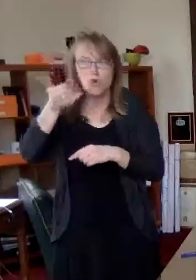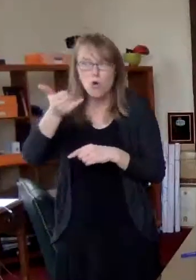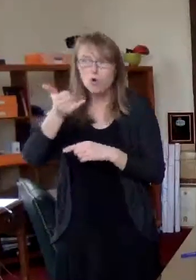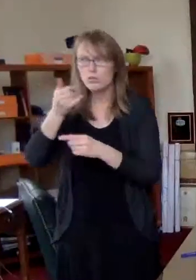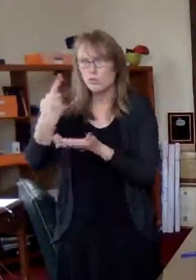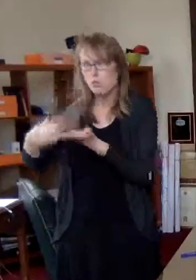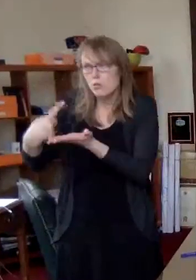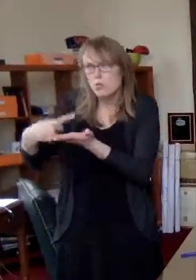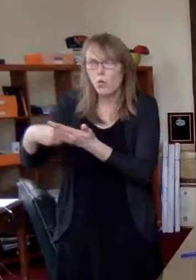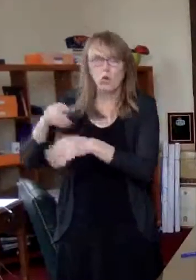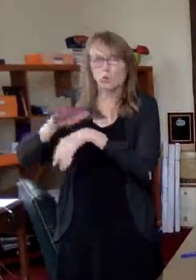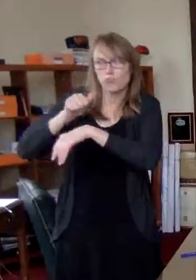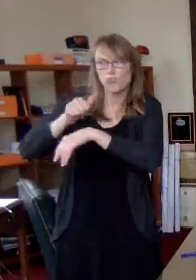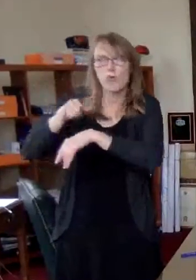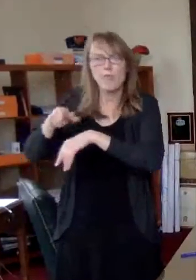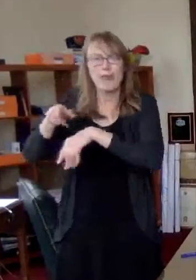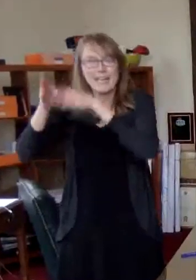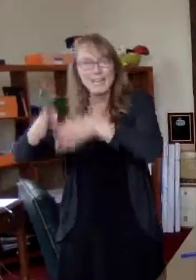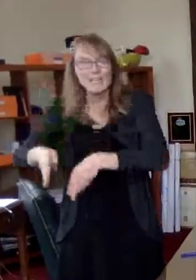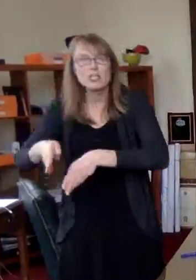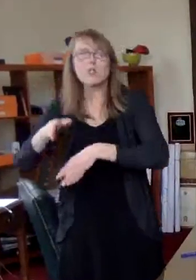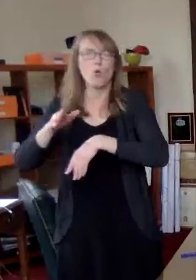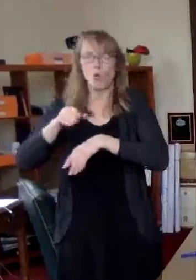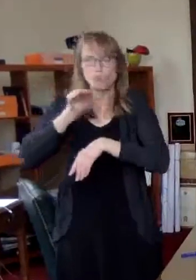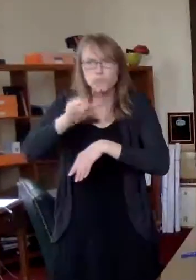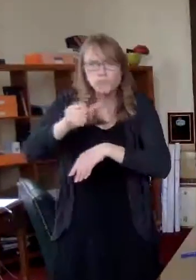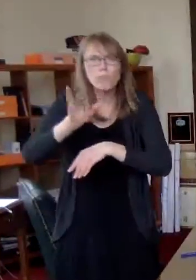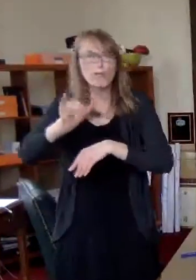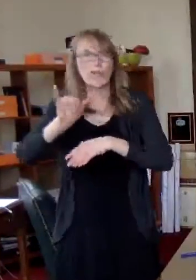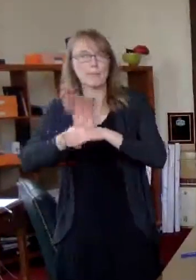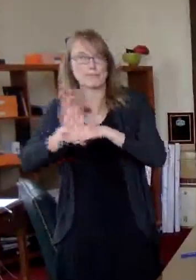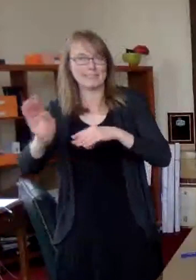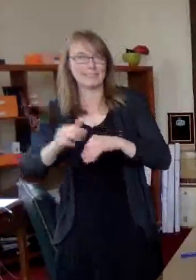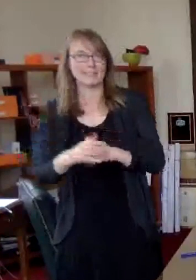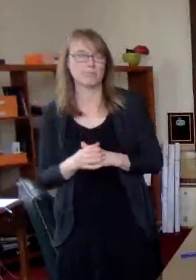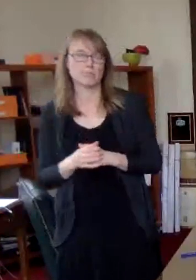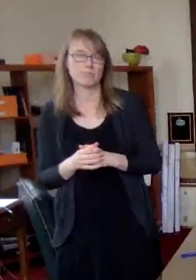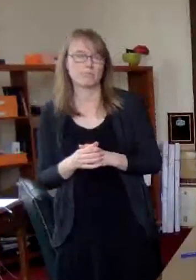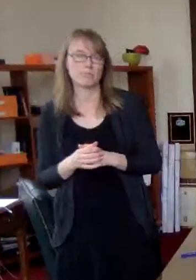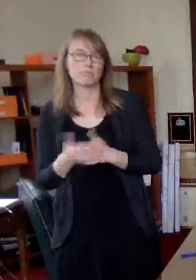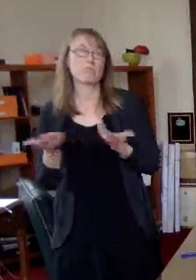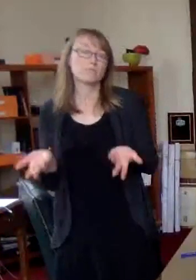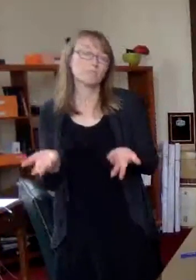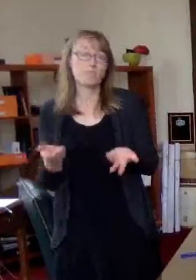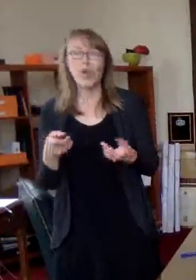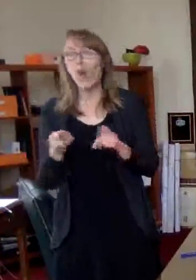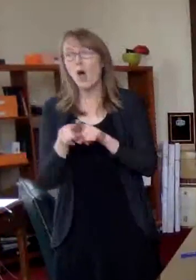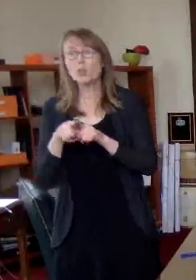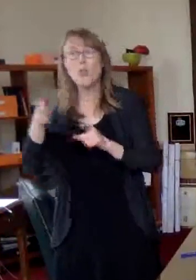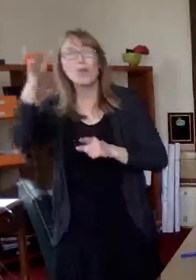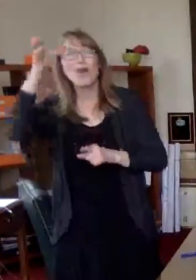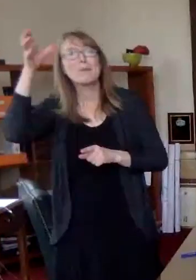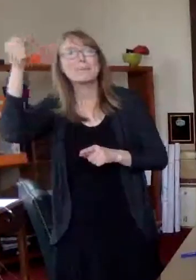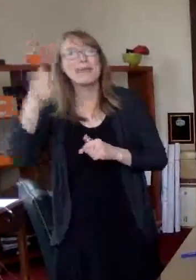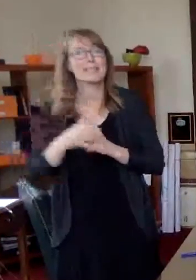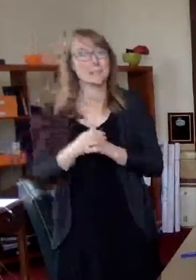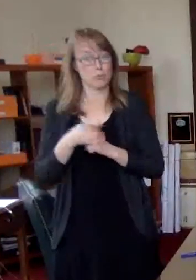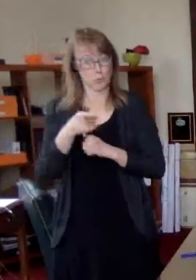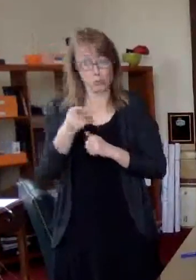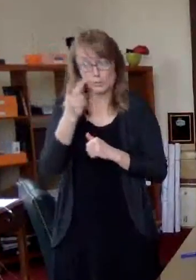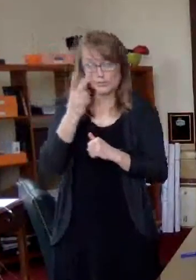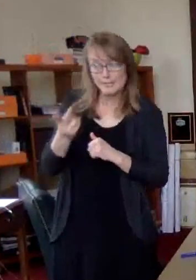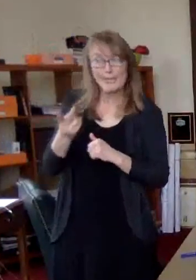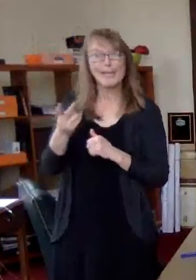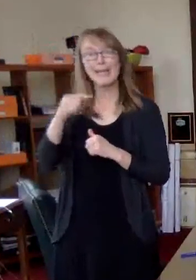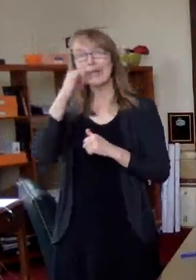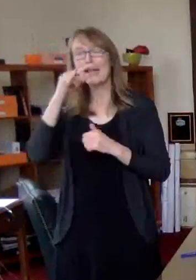case. Also, use your own good common sense. If you see a group of kids maybe on a playground, just remind them